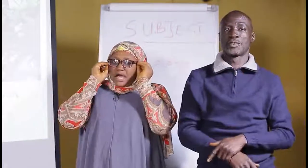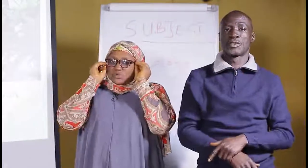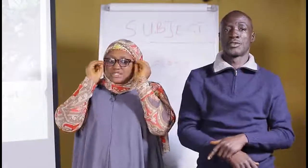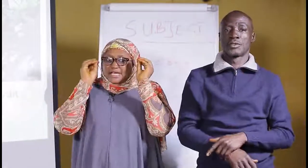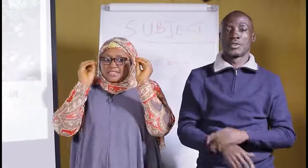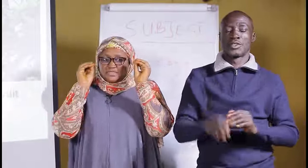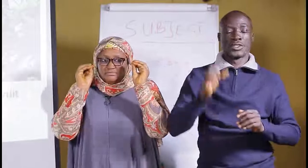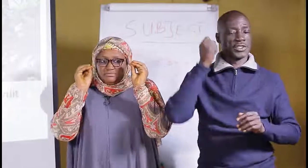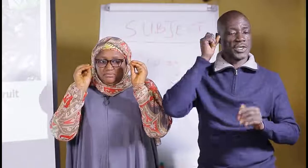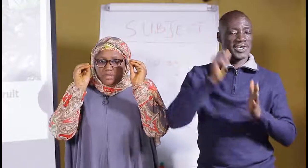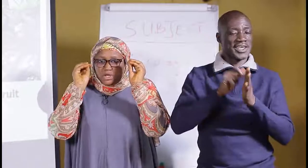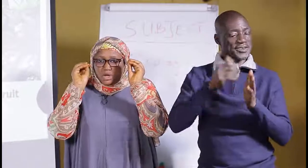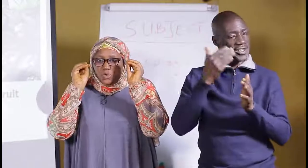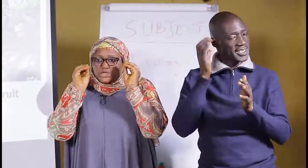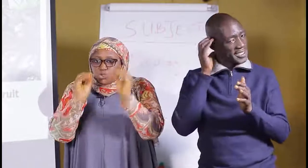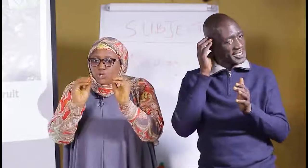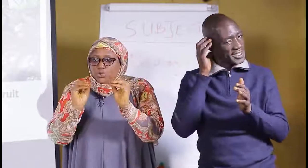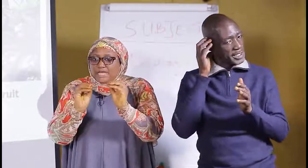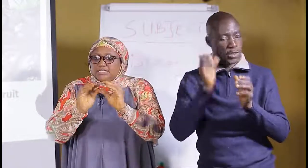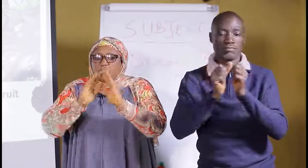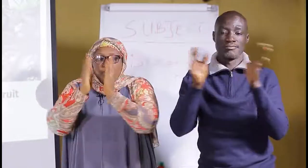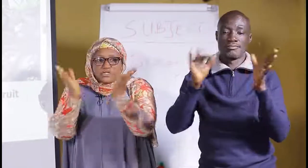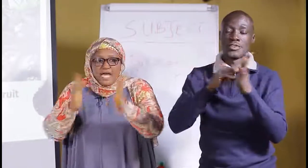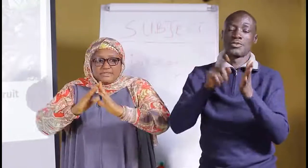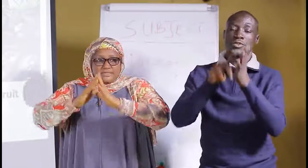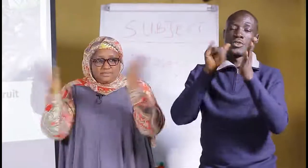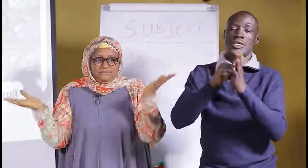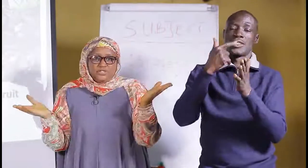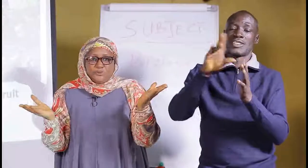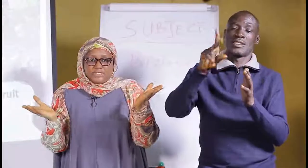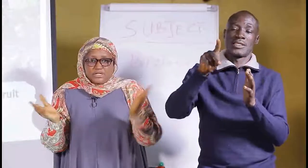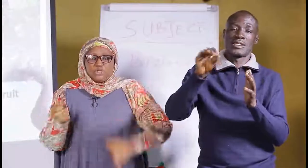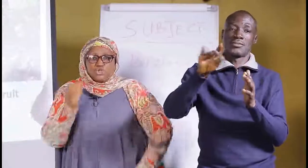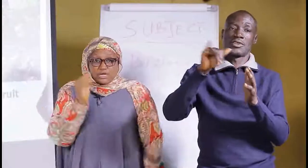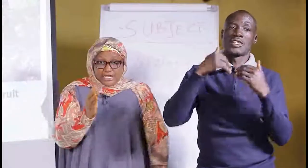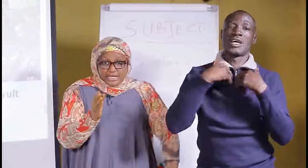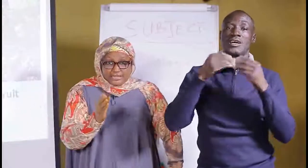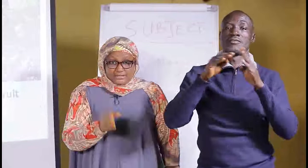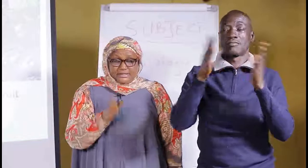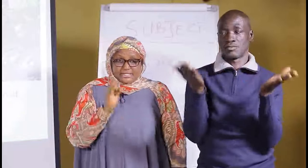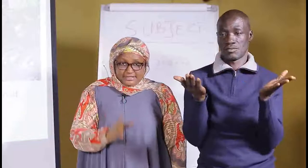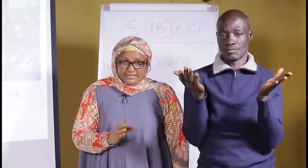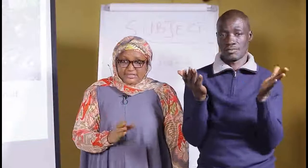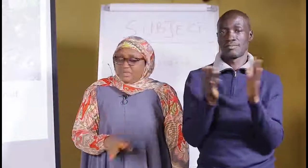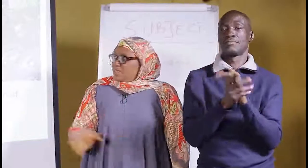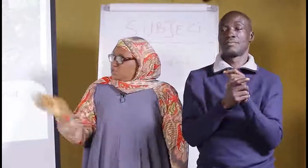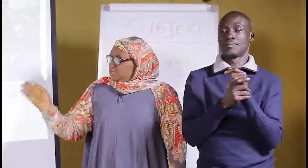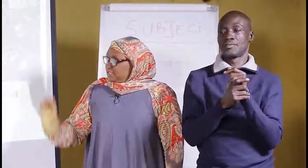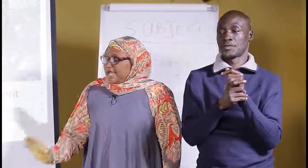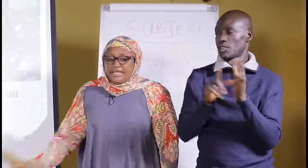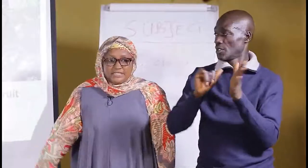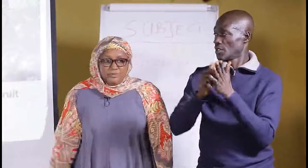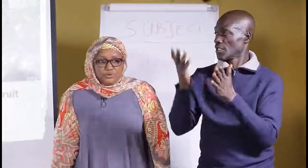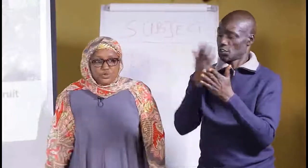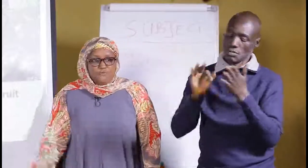A sound that will show you that the pod has splitted to release the seeds. So